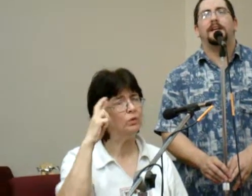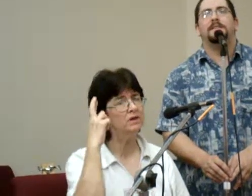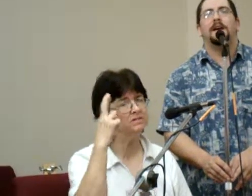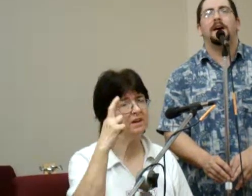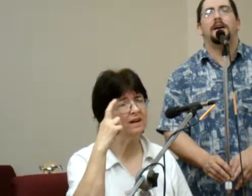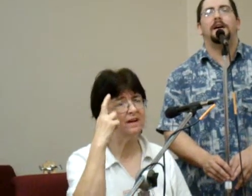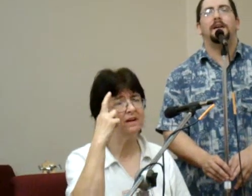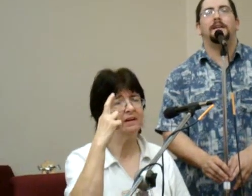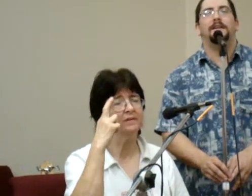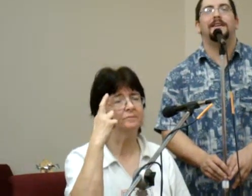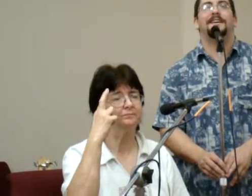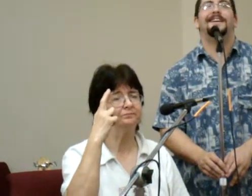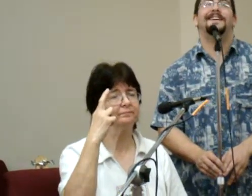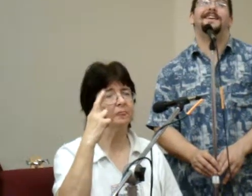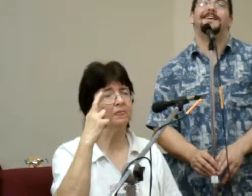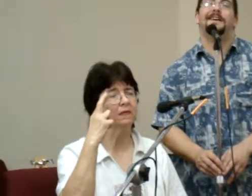a reason,